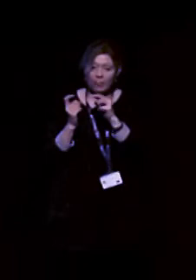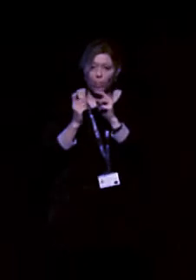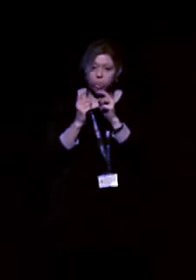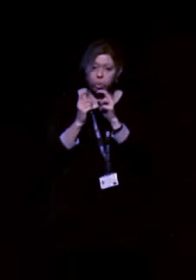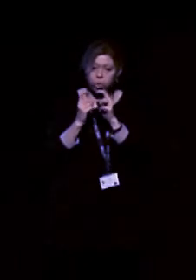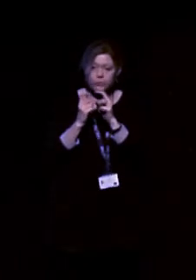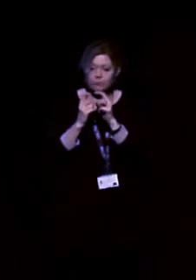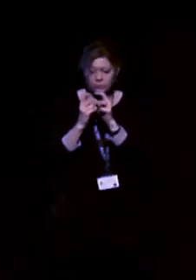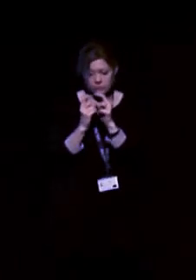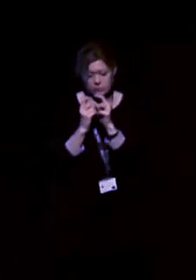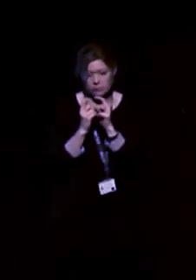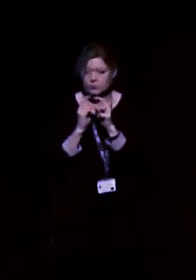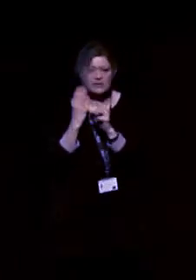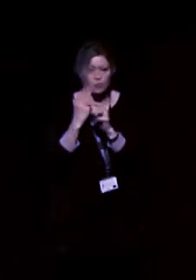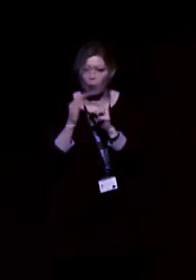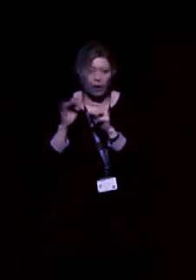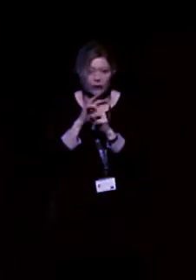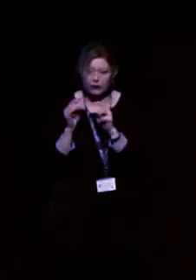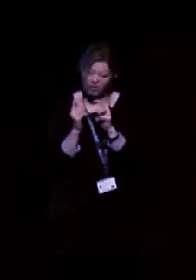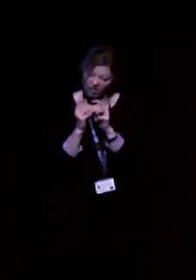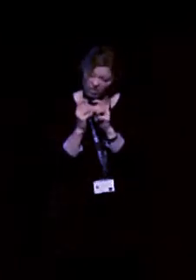and results in a conductive hearing loss.